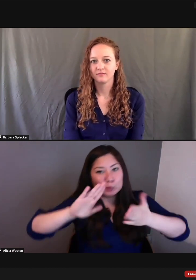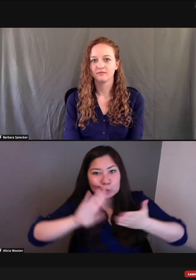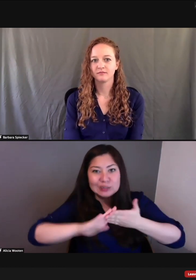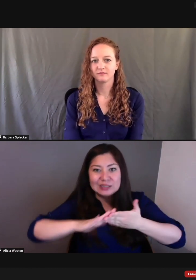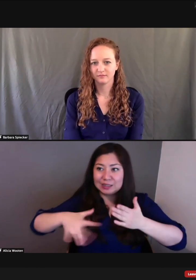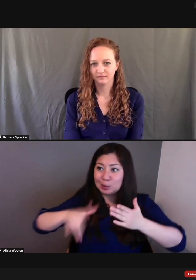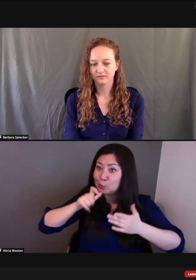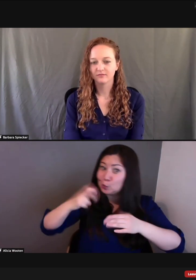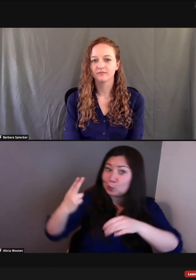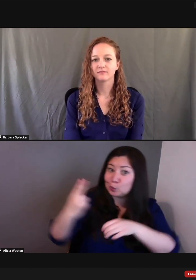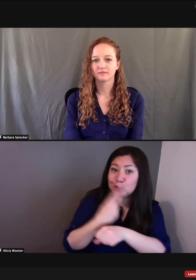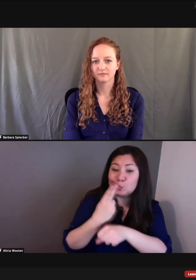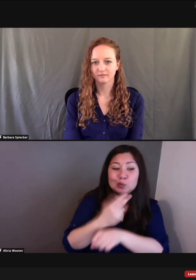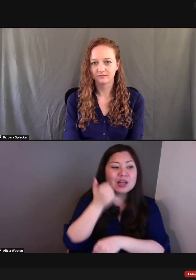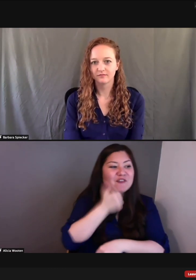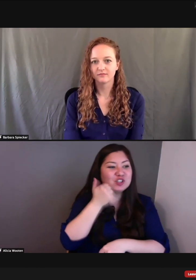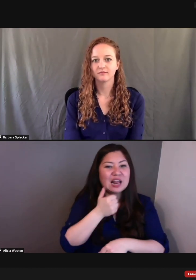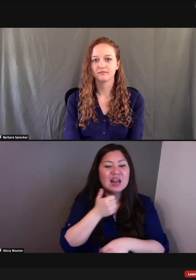come up with.